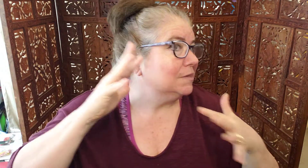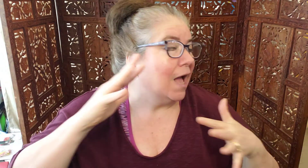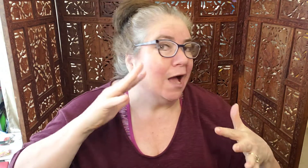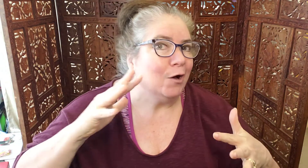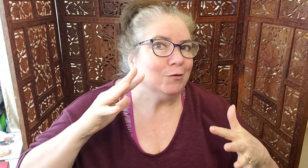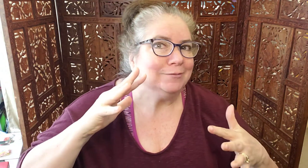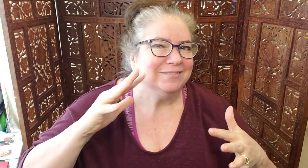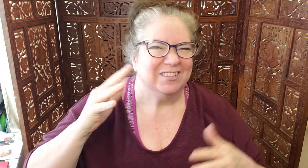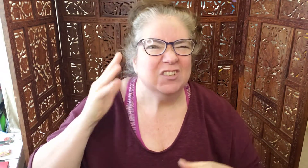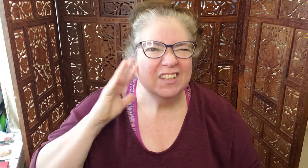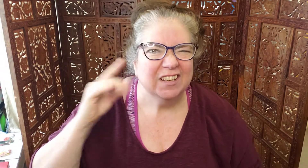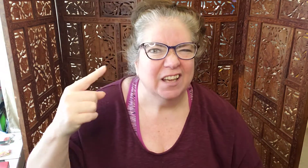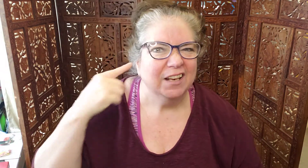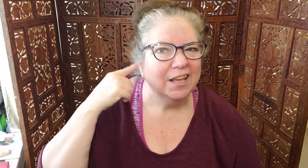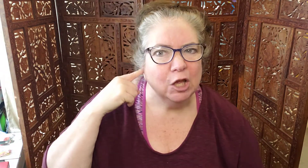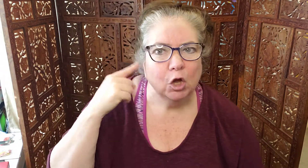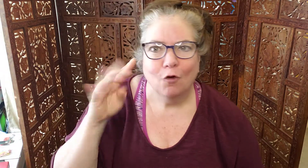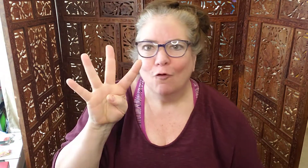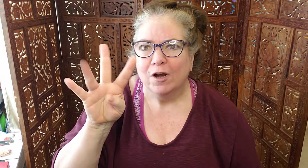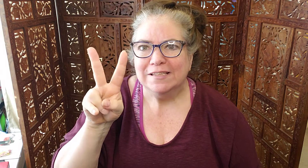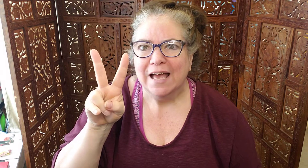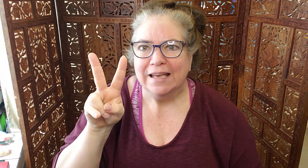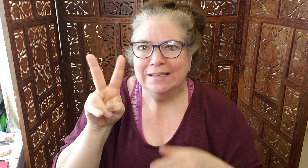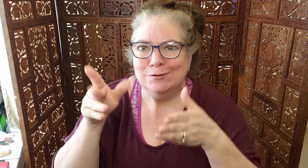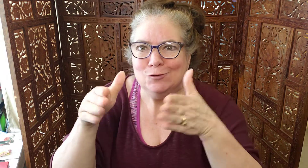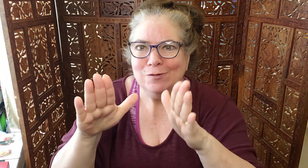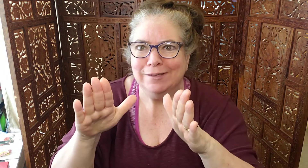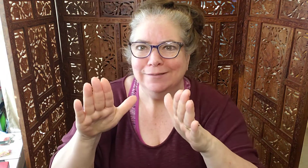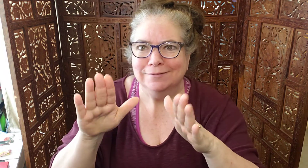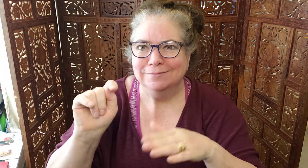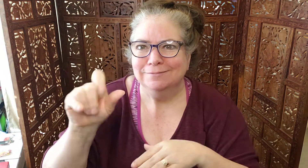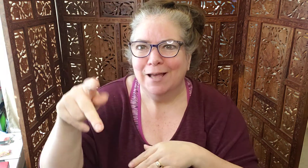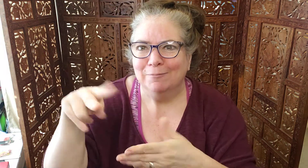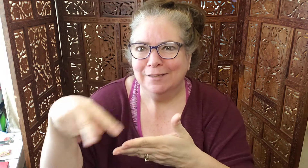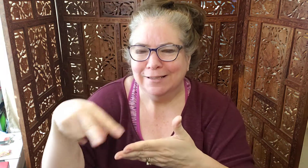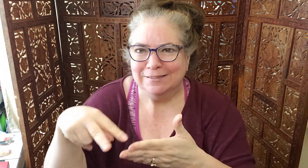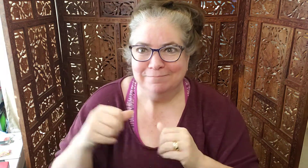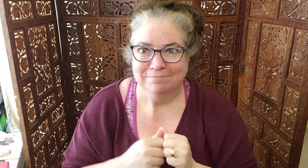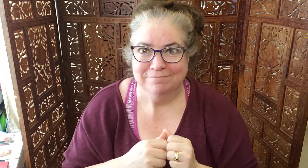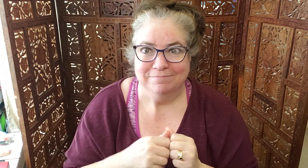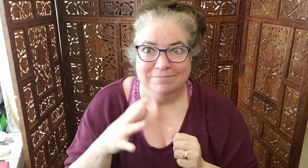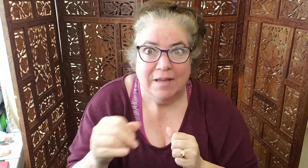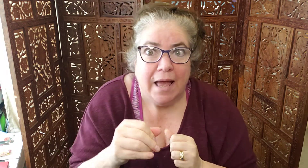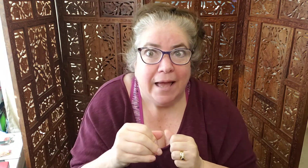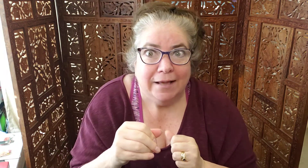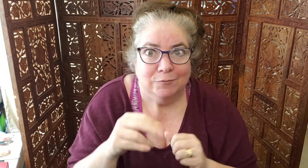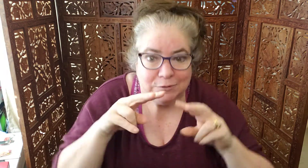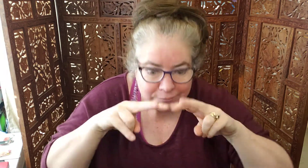the history, and the secrets of American musical theater.